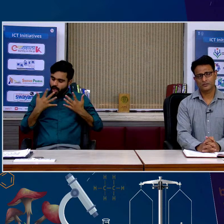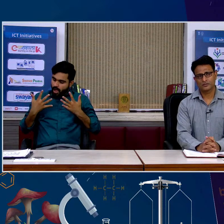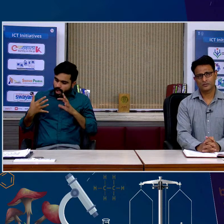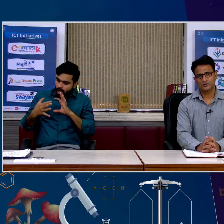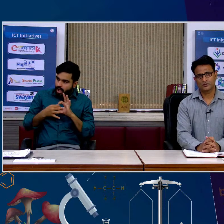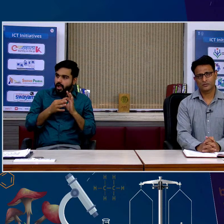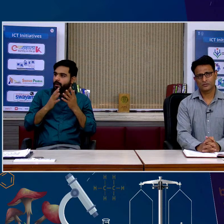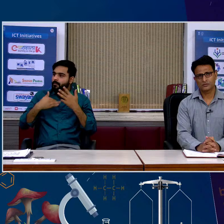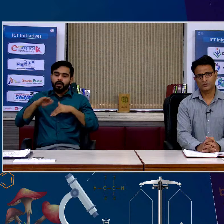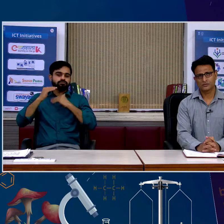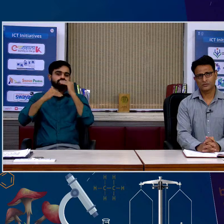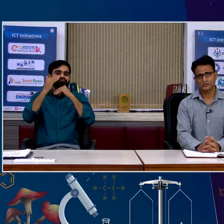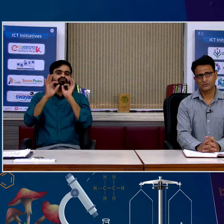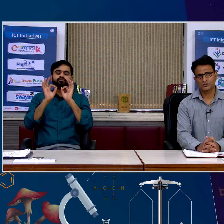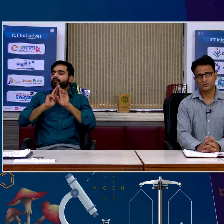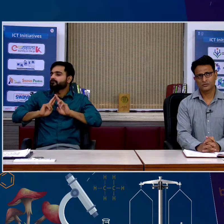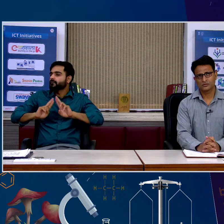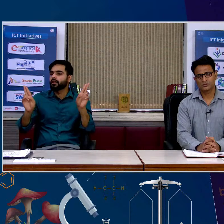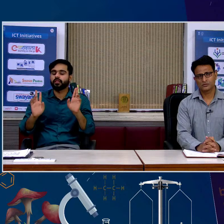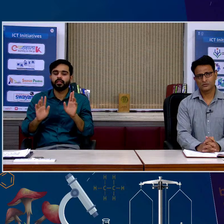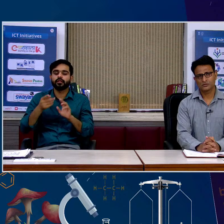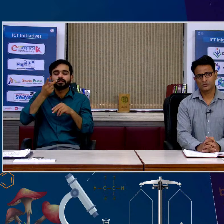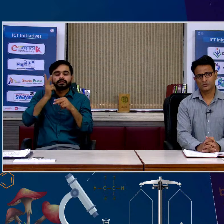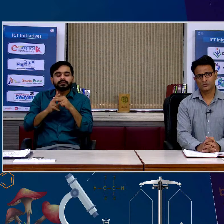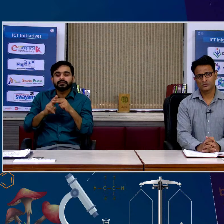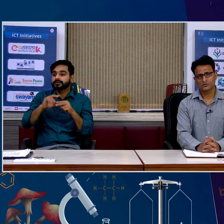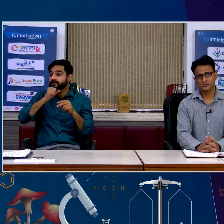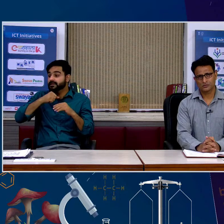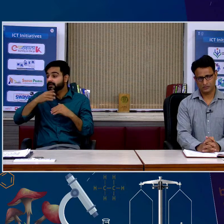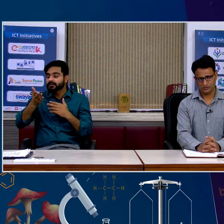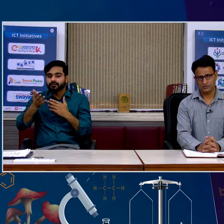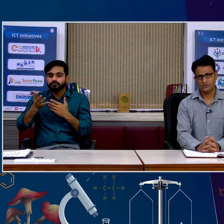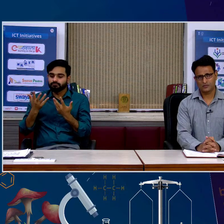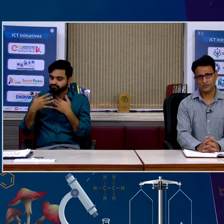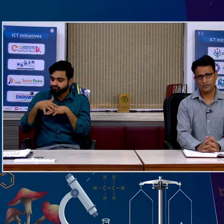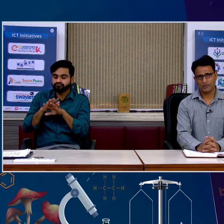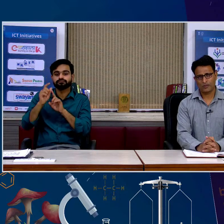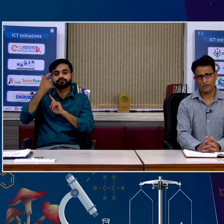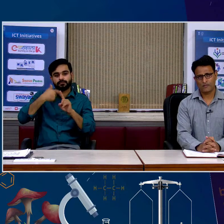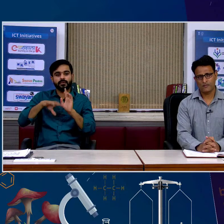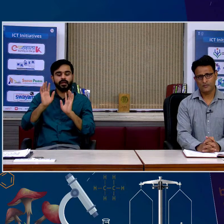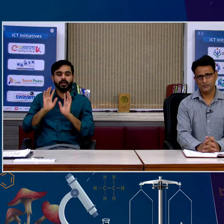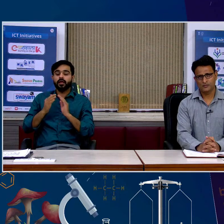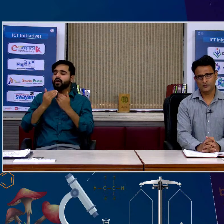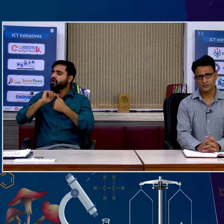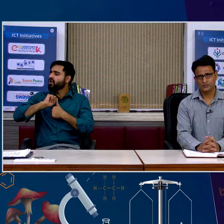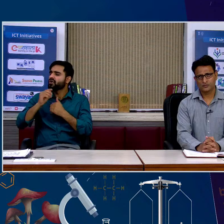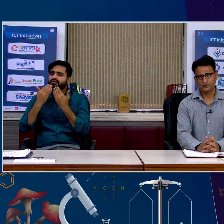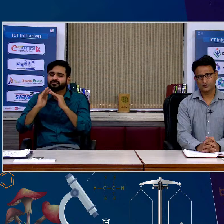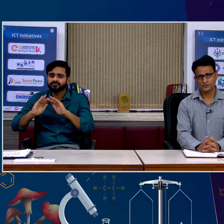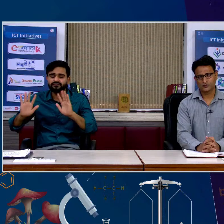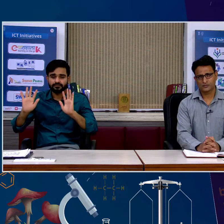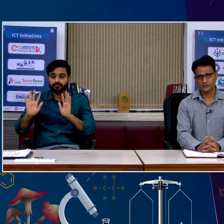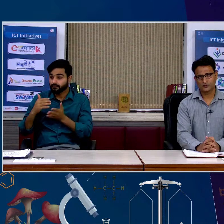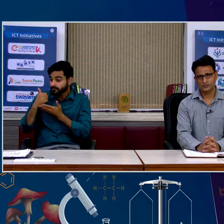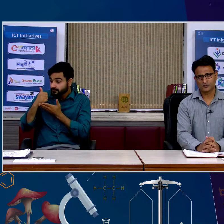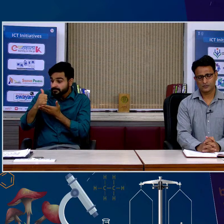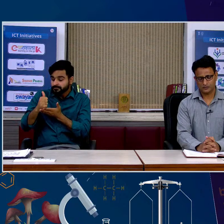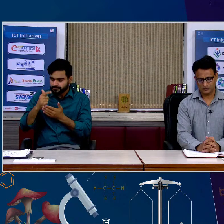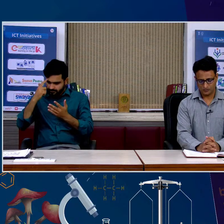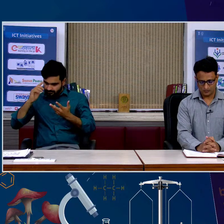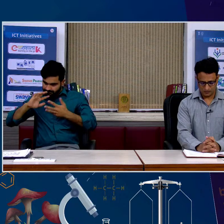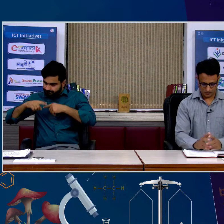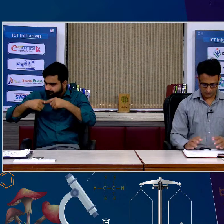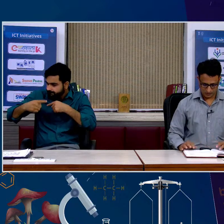do not develop completely till the age of 18. Right, so all children require help with the regulation